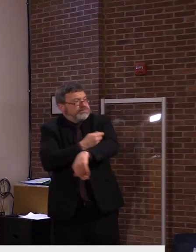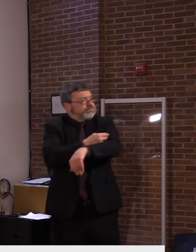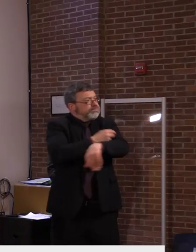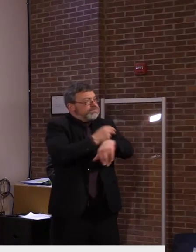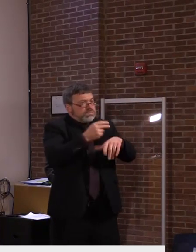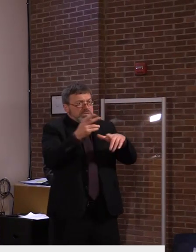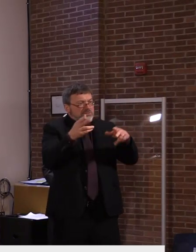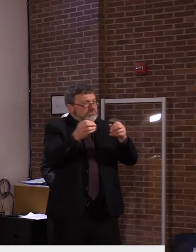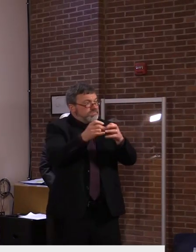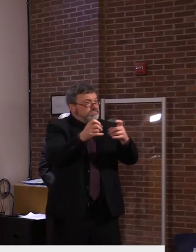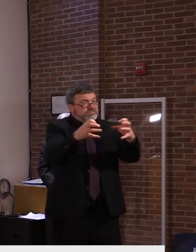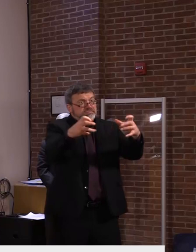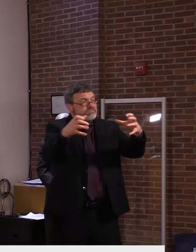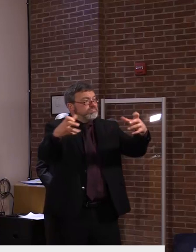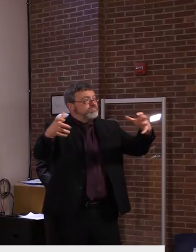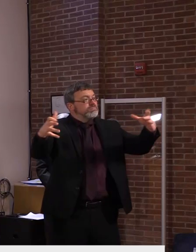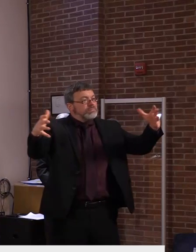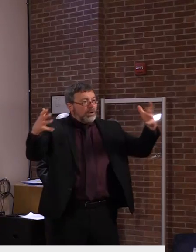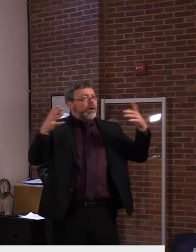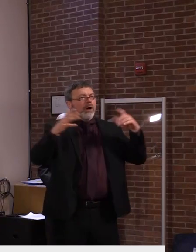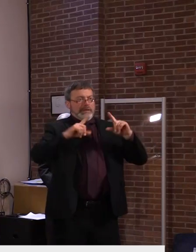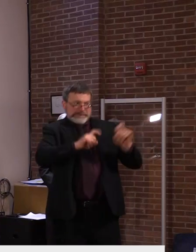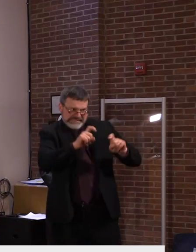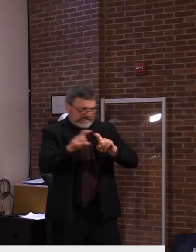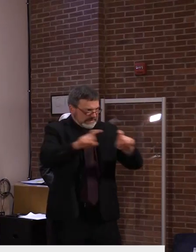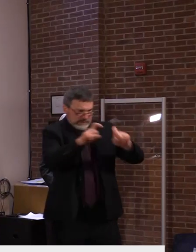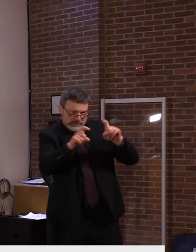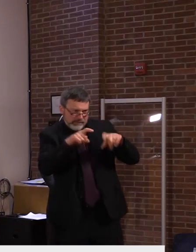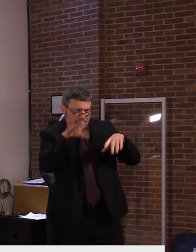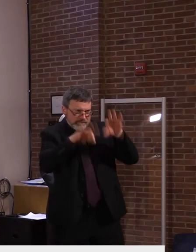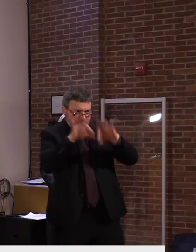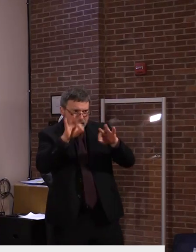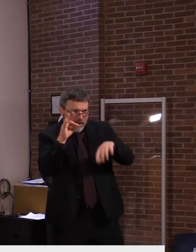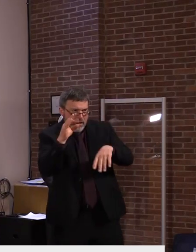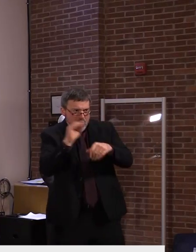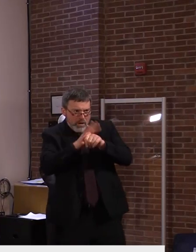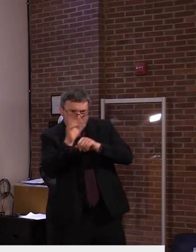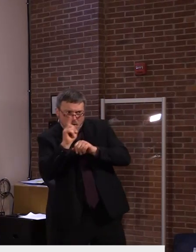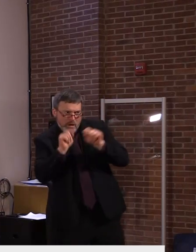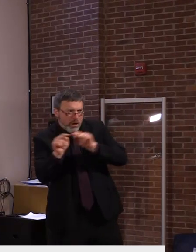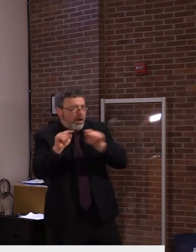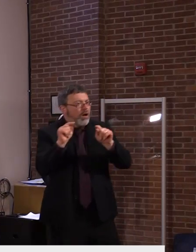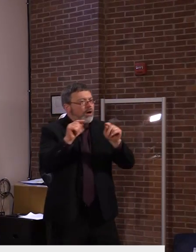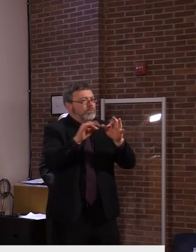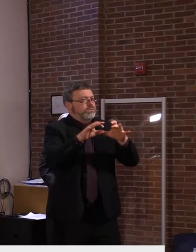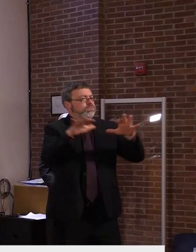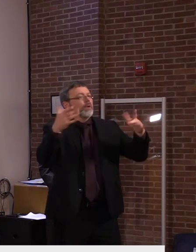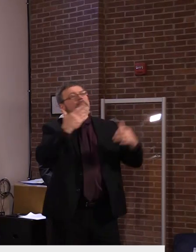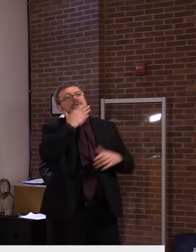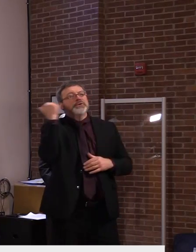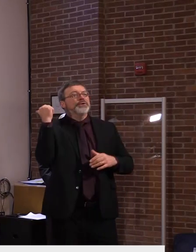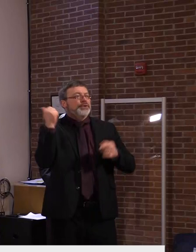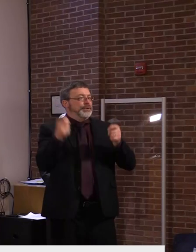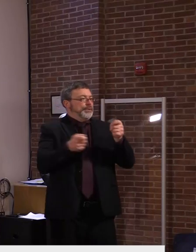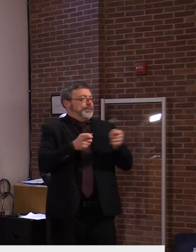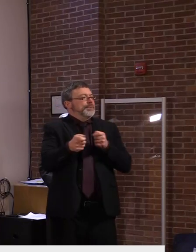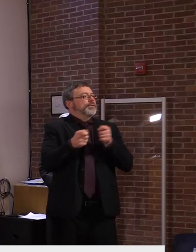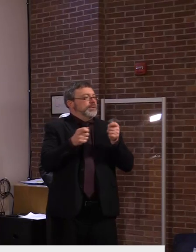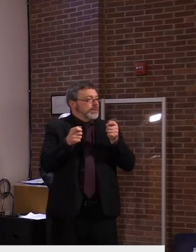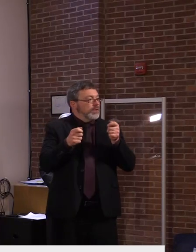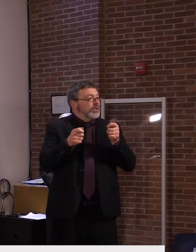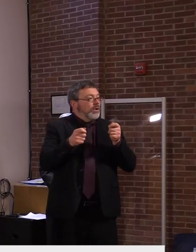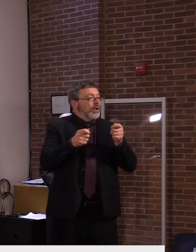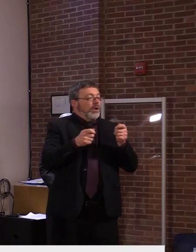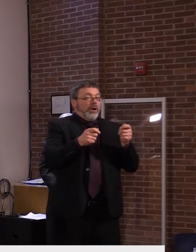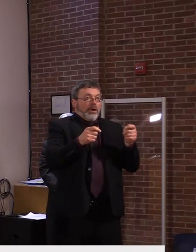better. The smaller the group, the lower the risk. If you're getting a group together, consider finding a